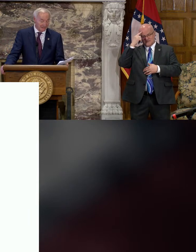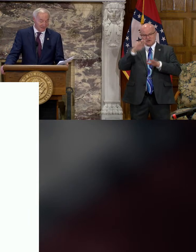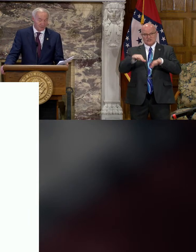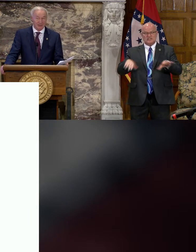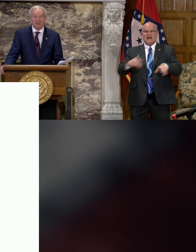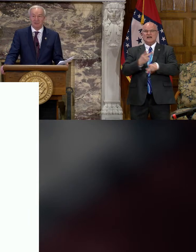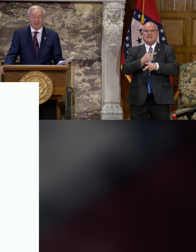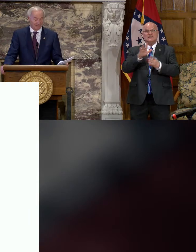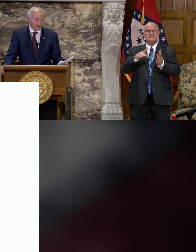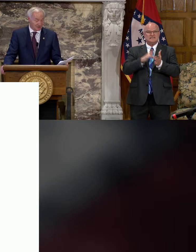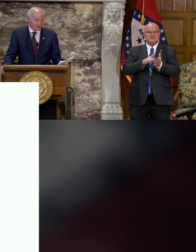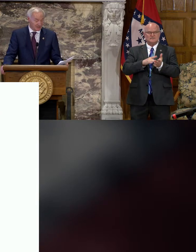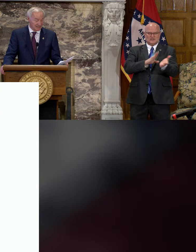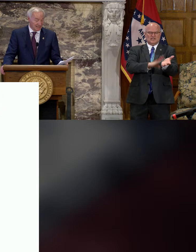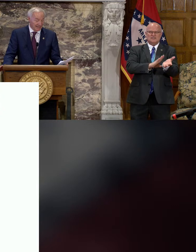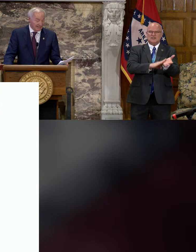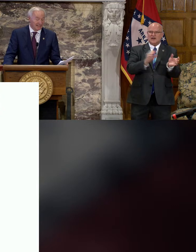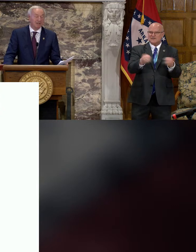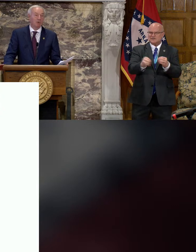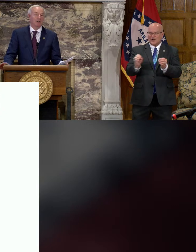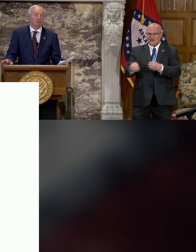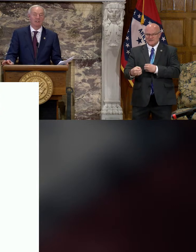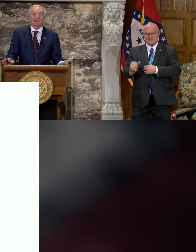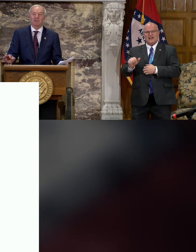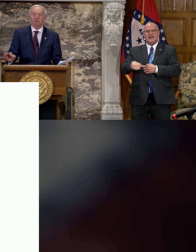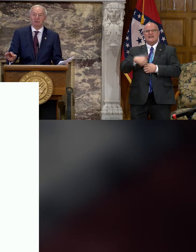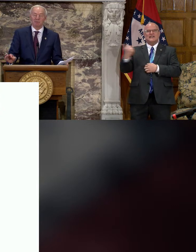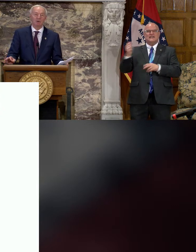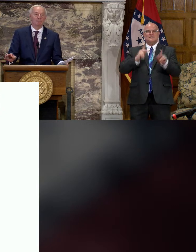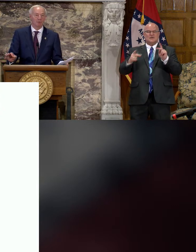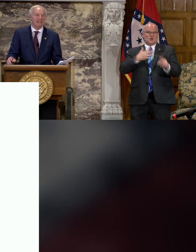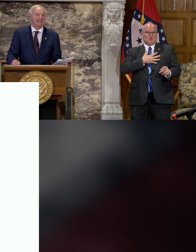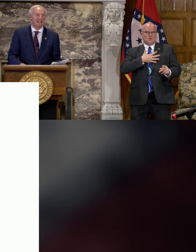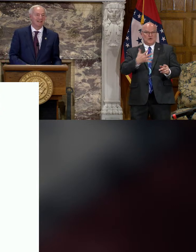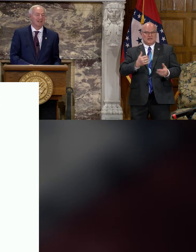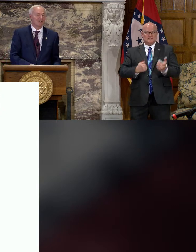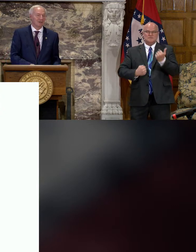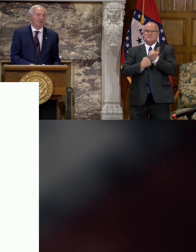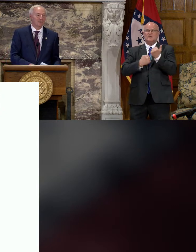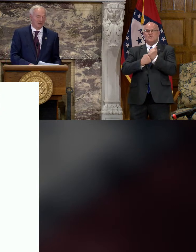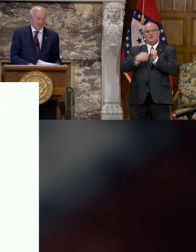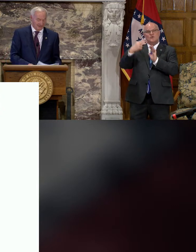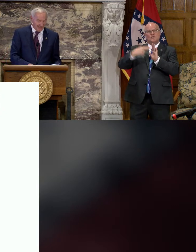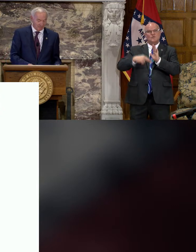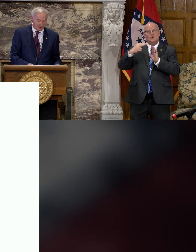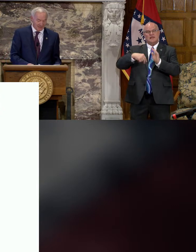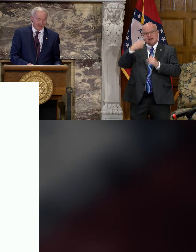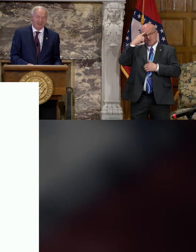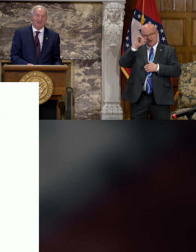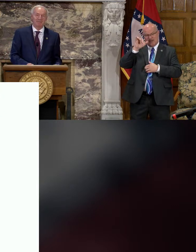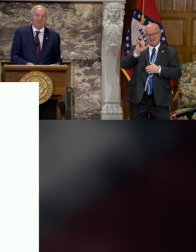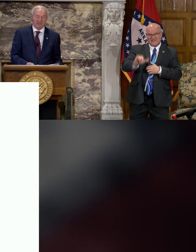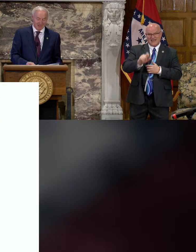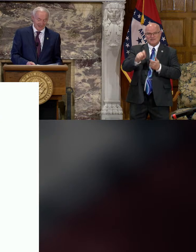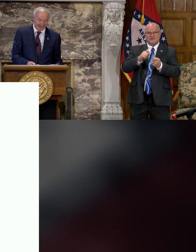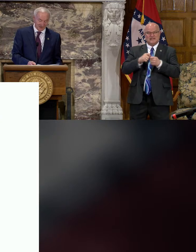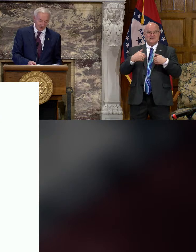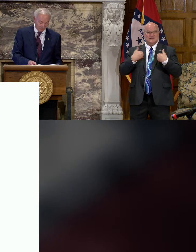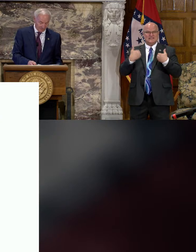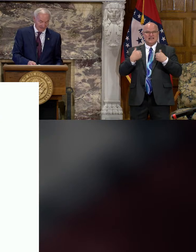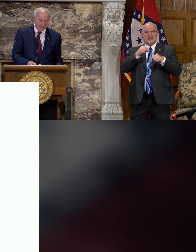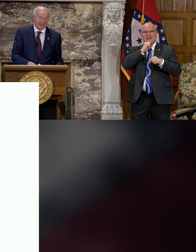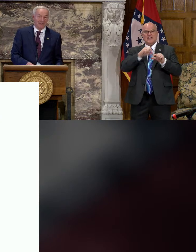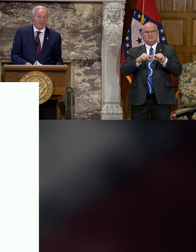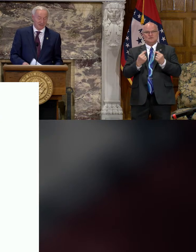schools, pediatricians' offices, and anyone willing to promote reading to that particular young